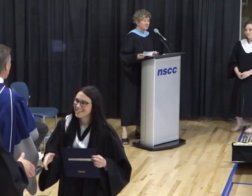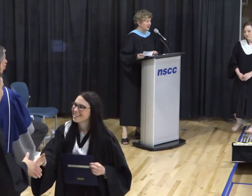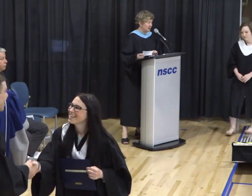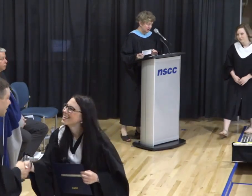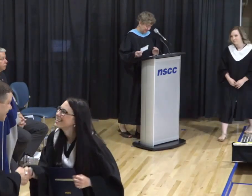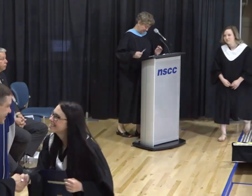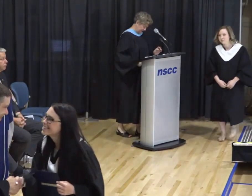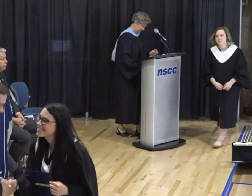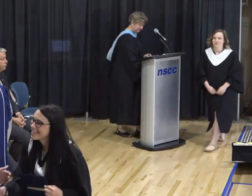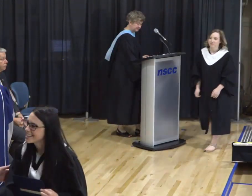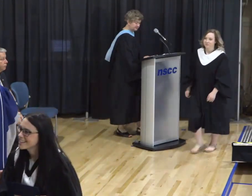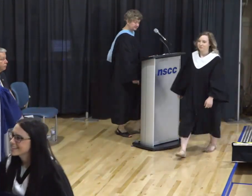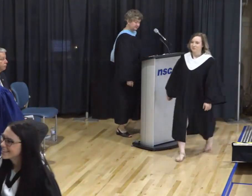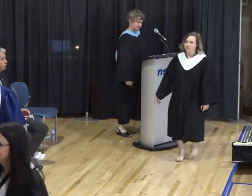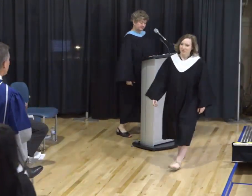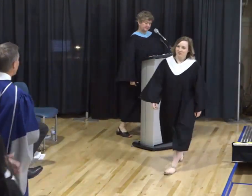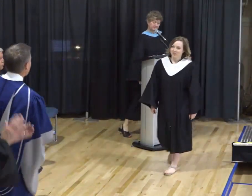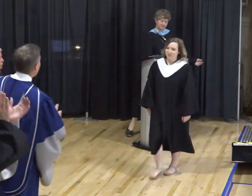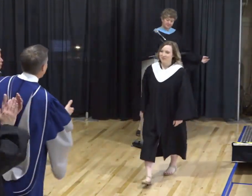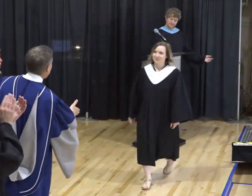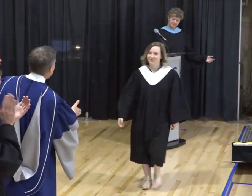Emily Menard.